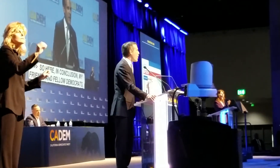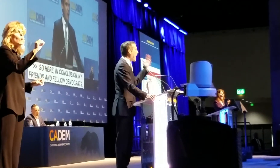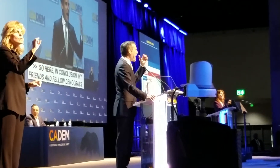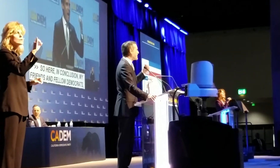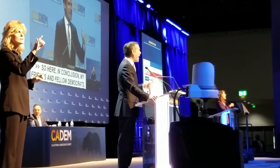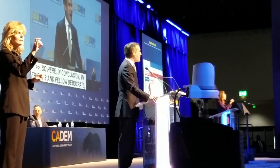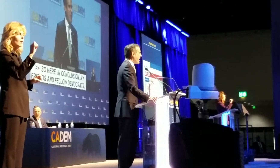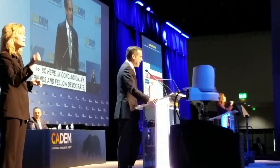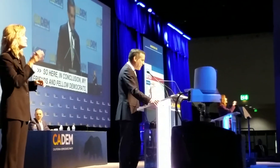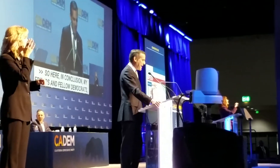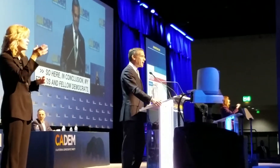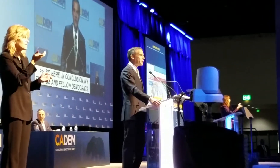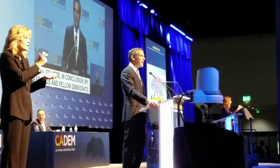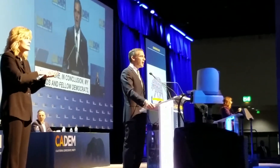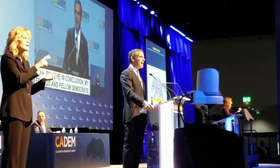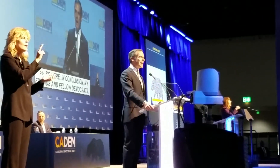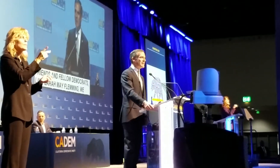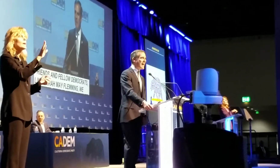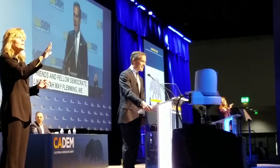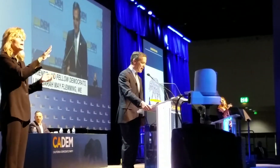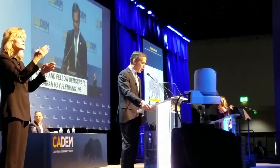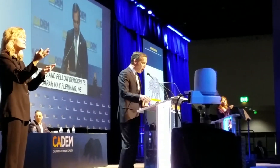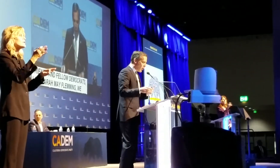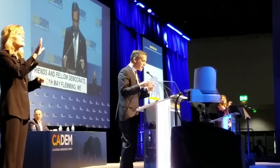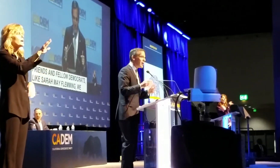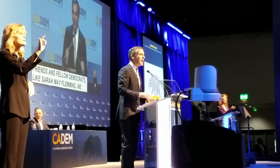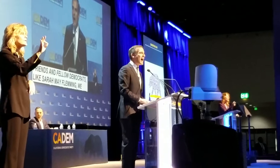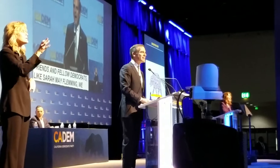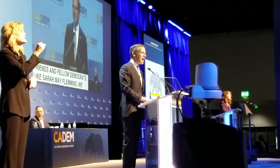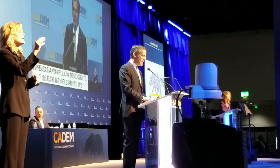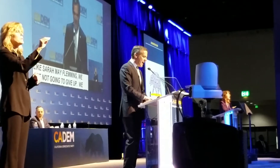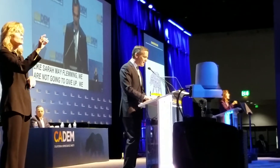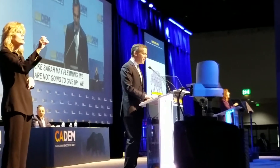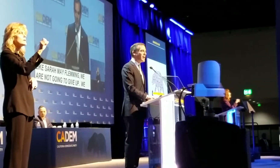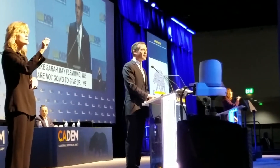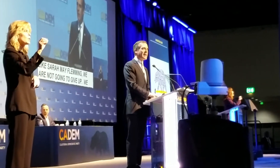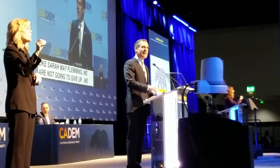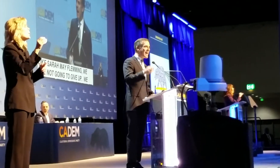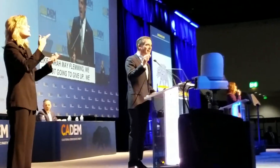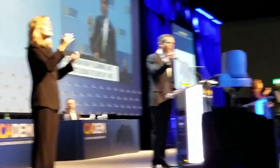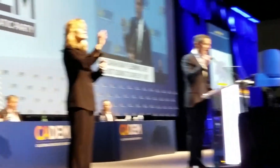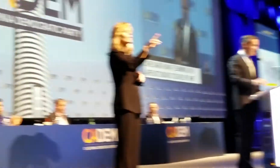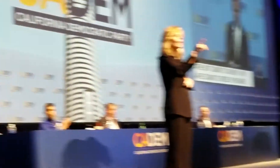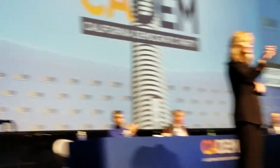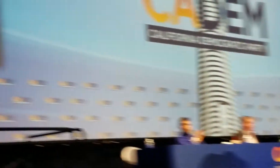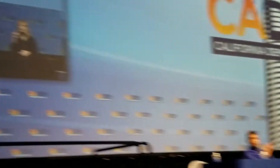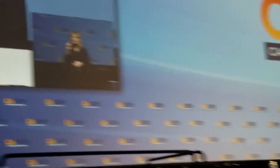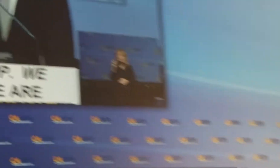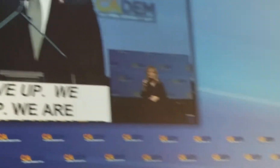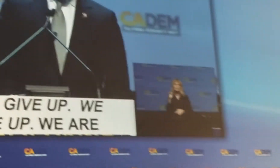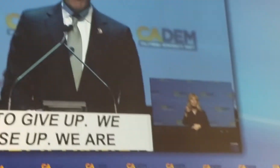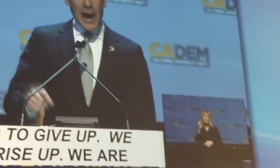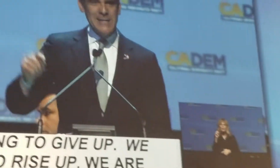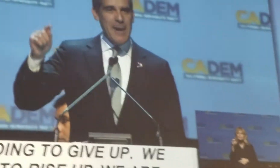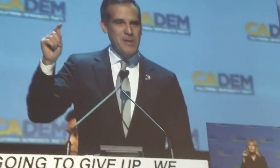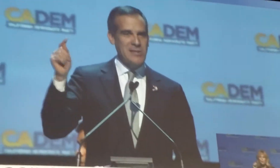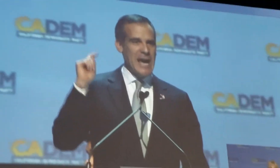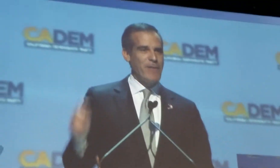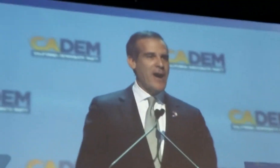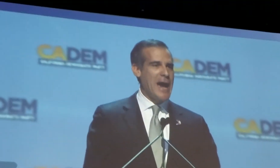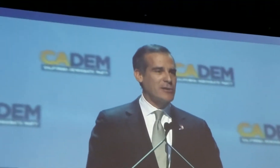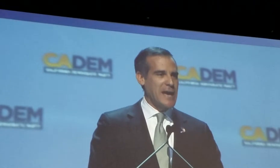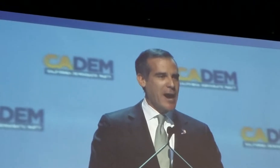We're going to rise up in Bakersfield and Modesto. We're going to rise up in Fullerton and in Fresno. Rise up